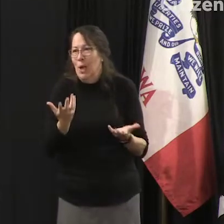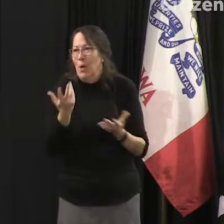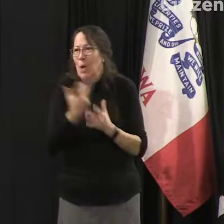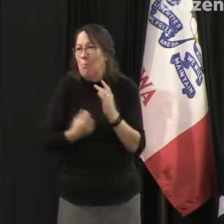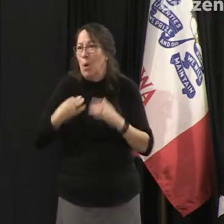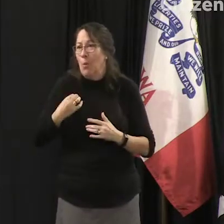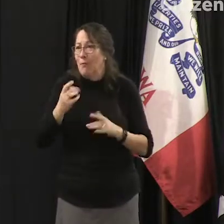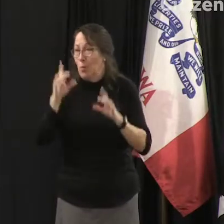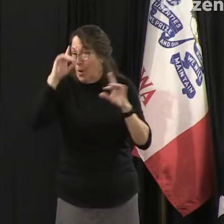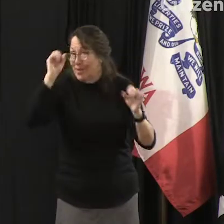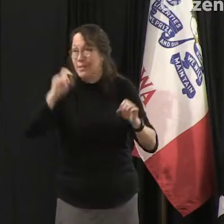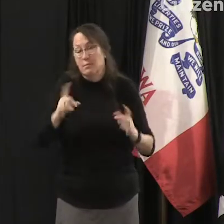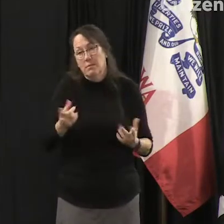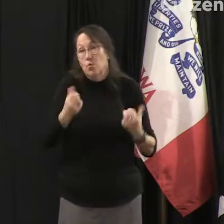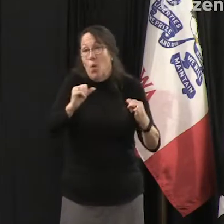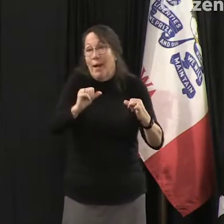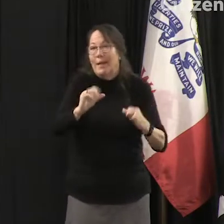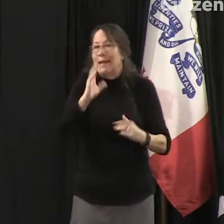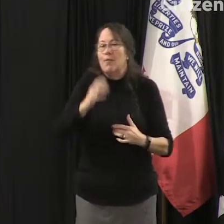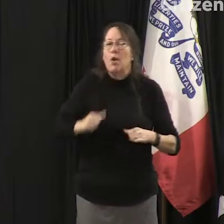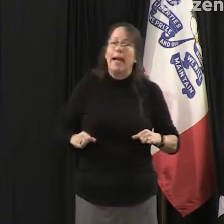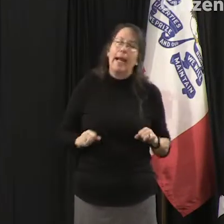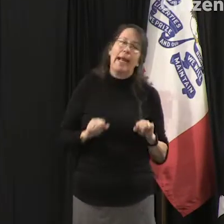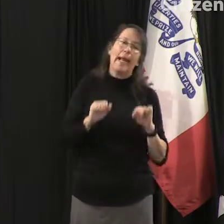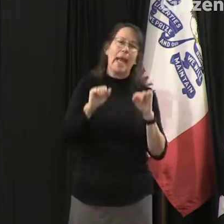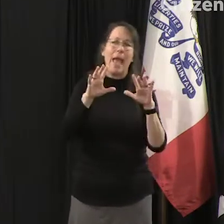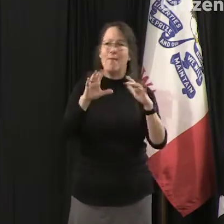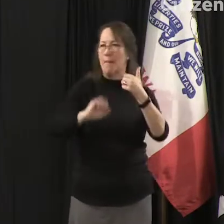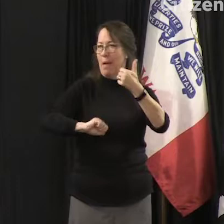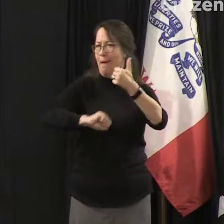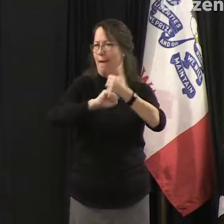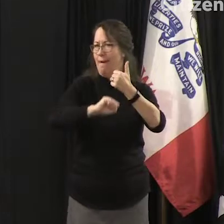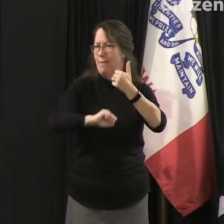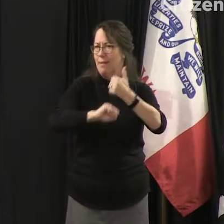But we both tried, but we never gave up